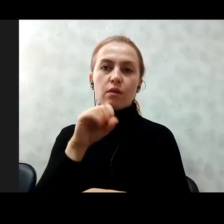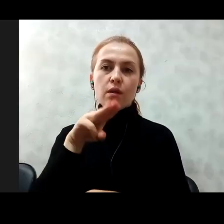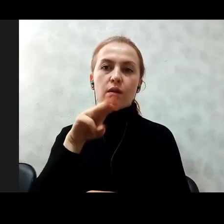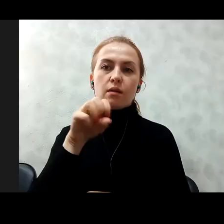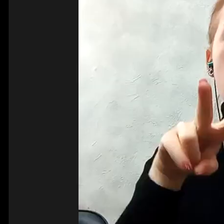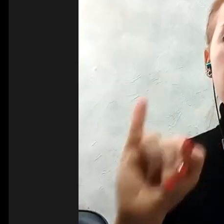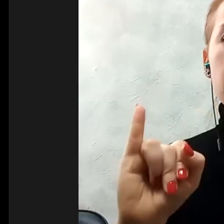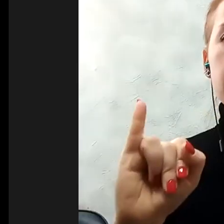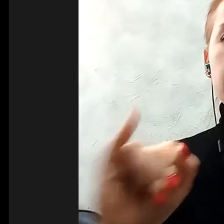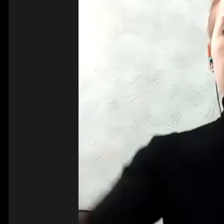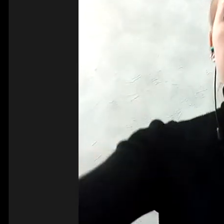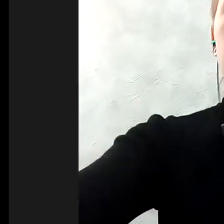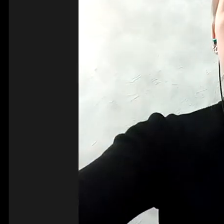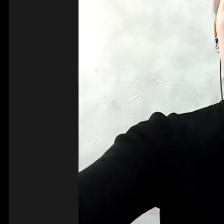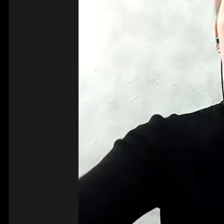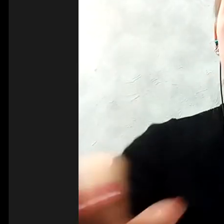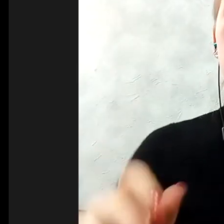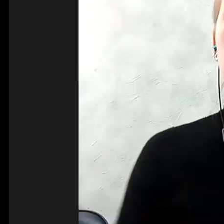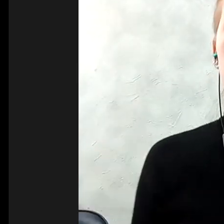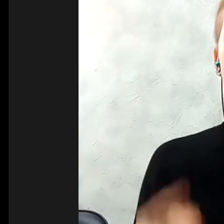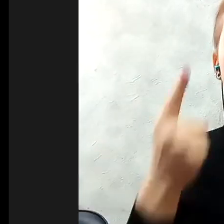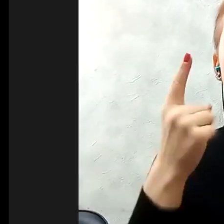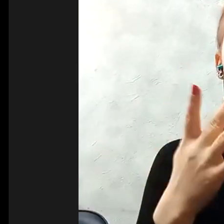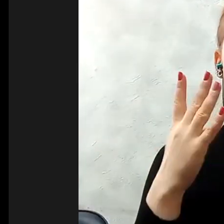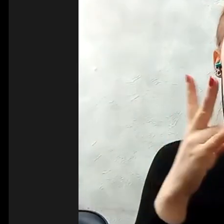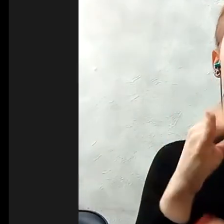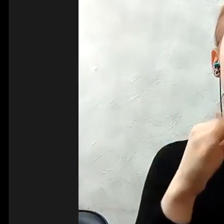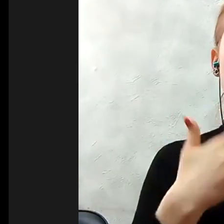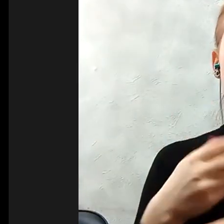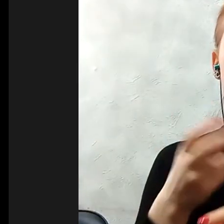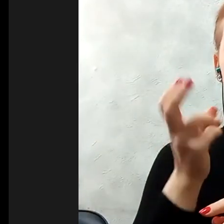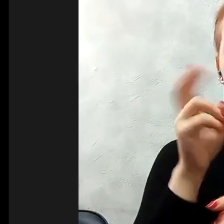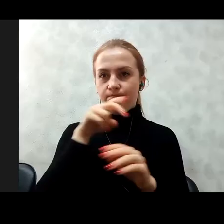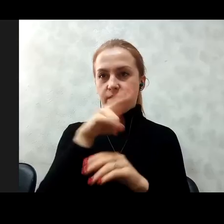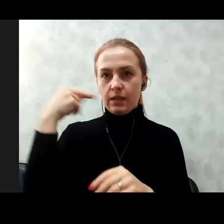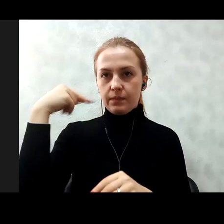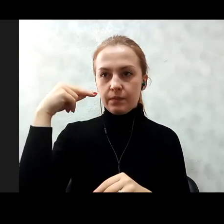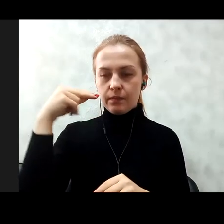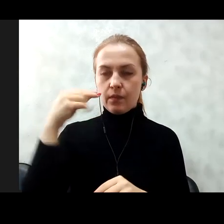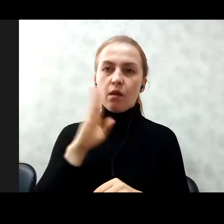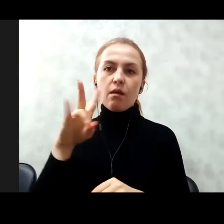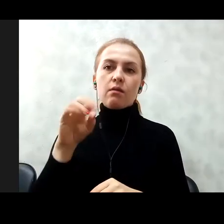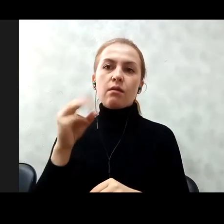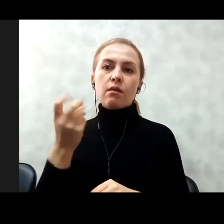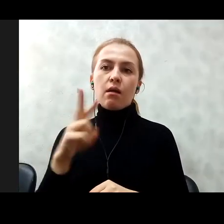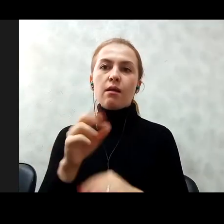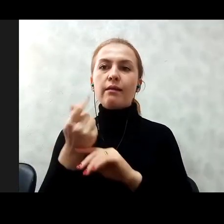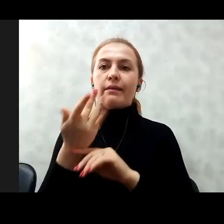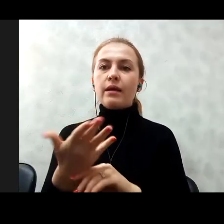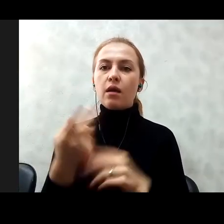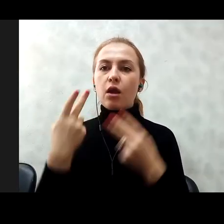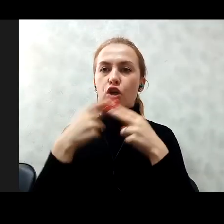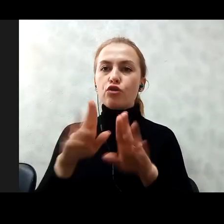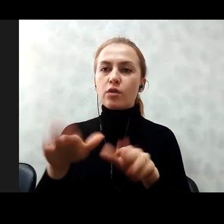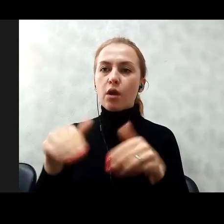session and take a lunch break, just with a reminder on the work in the afternoon, where we'll split into